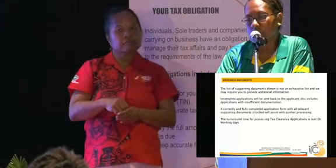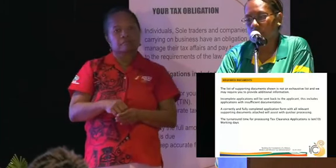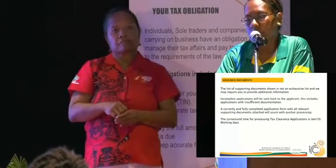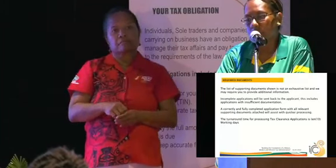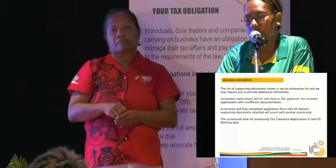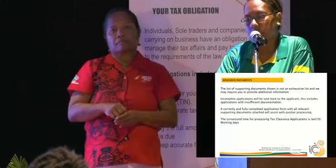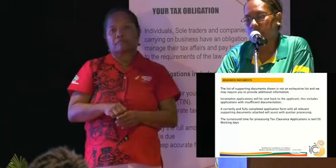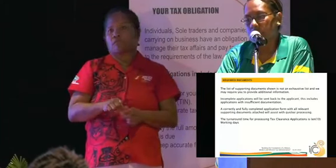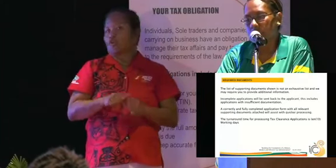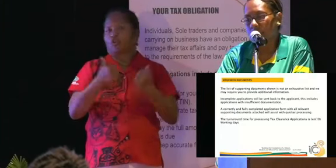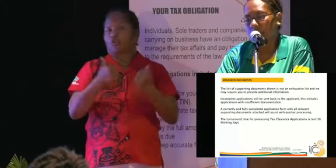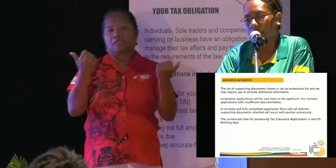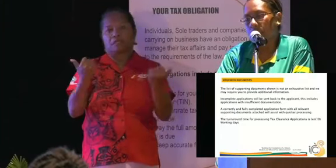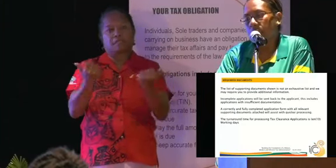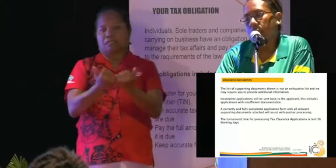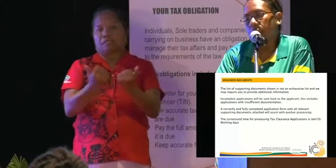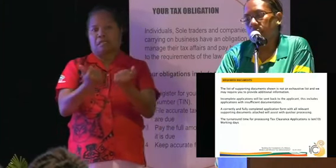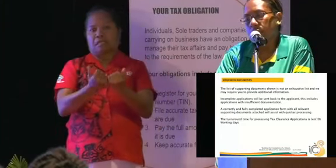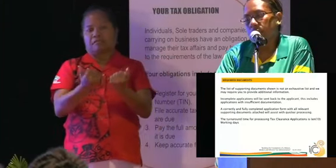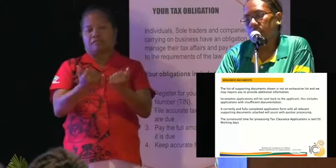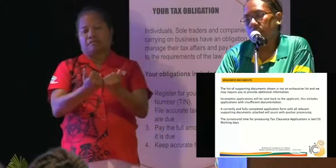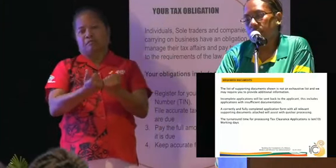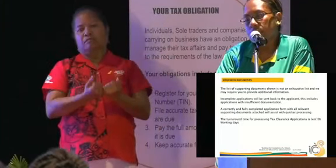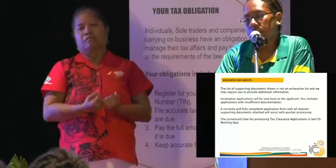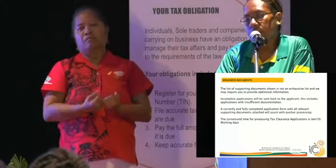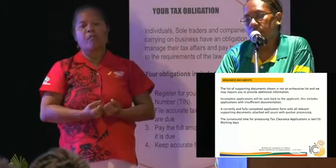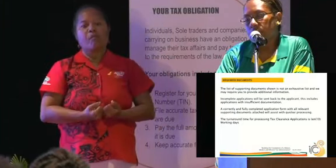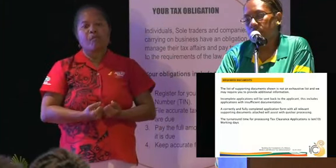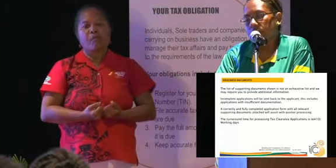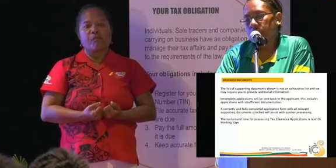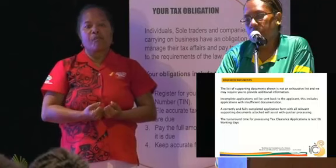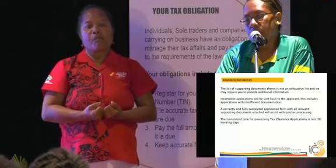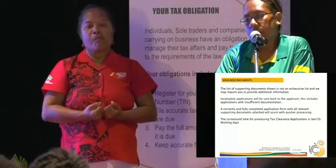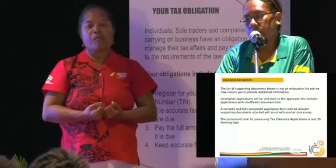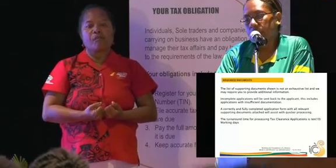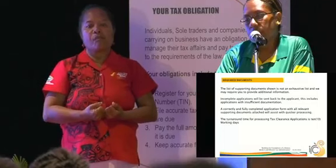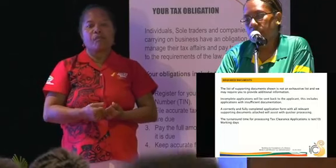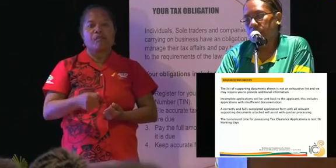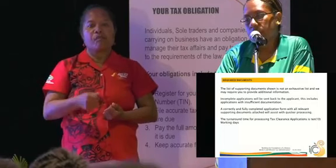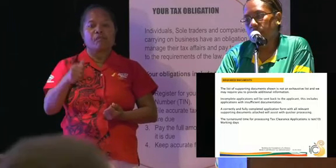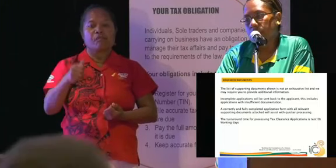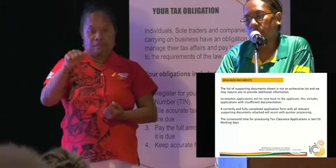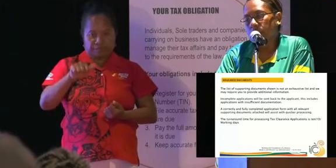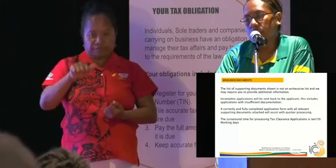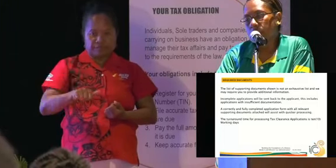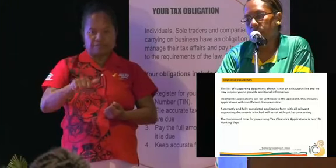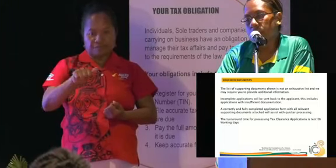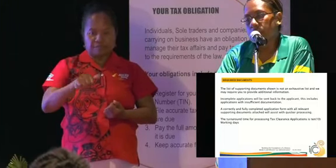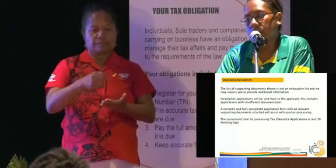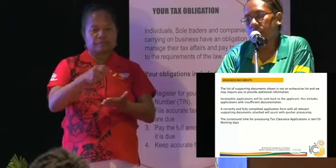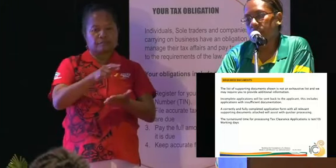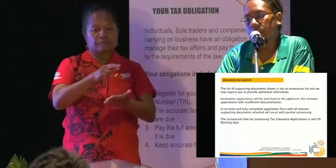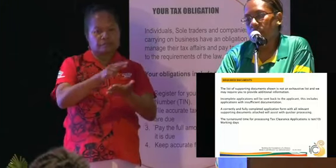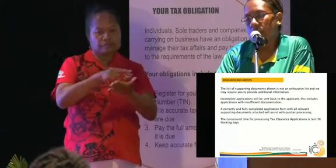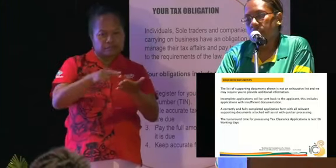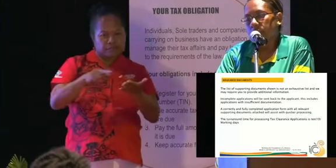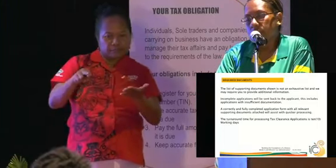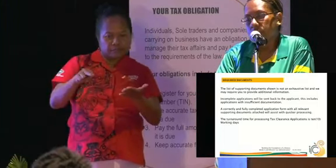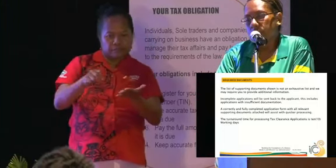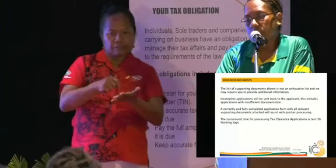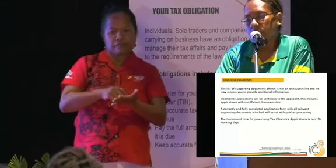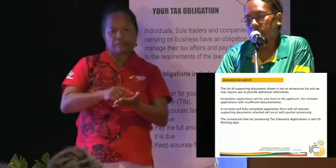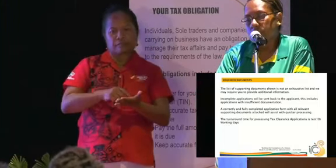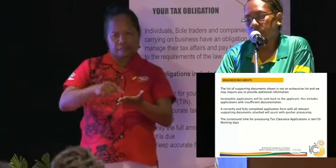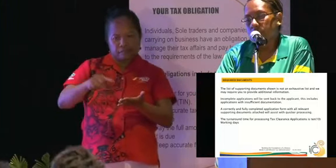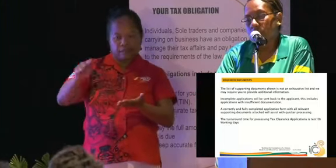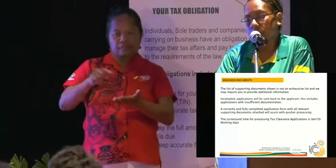insufficient documentation. A correctly and fully completed application form with all relevant